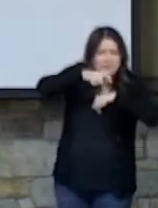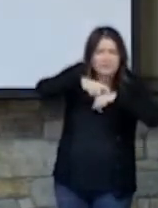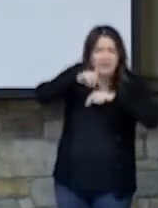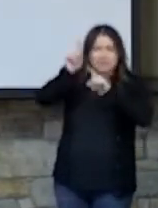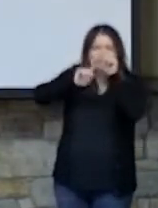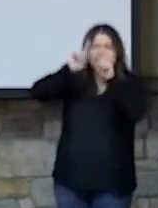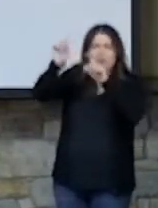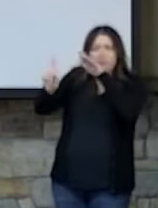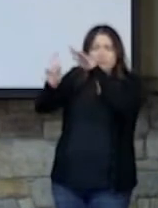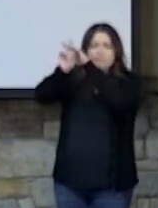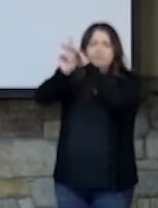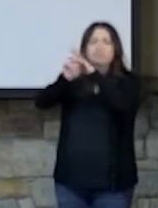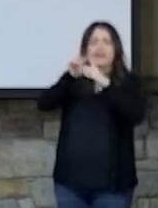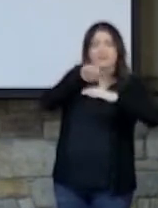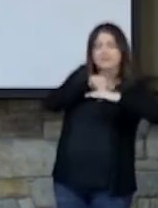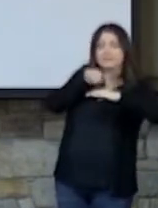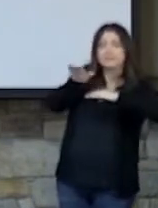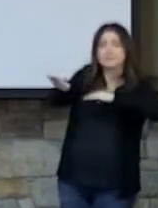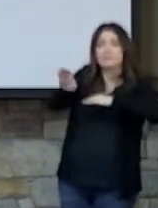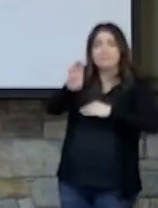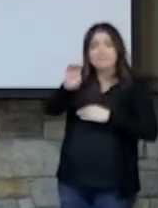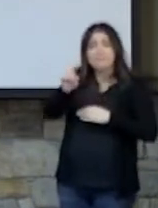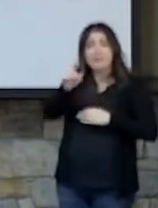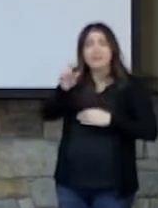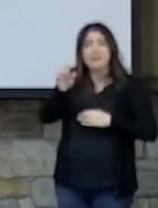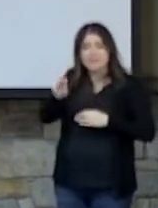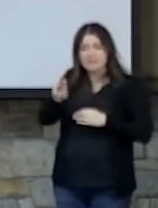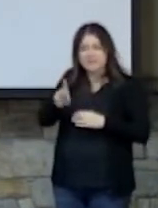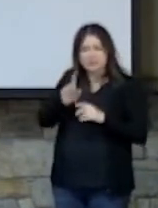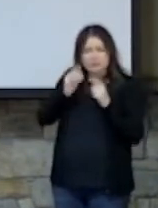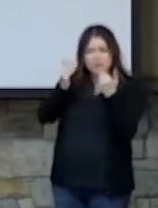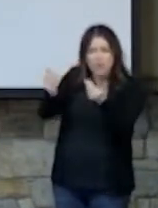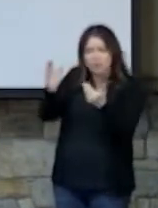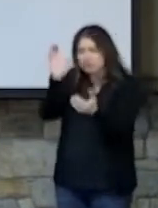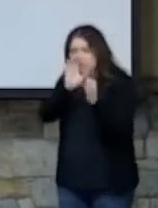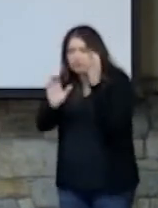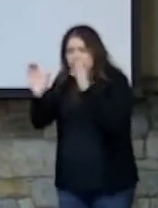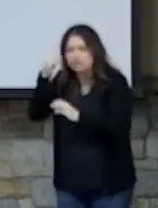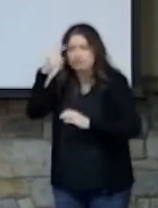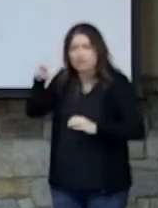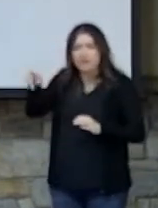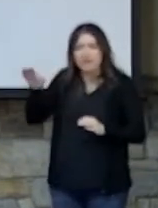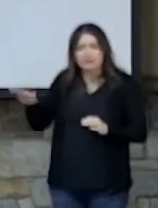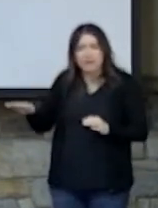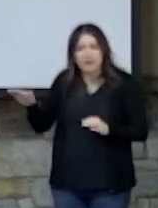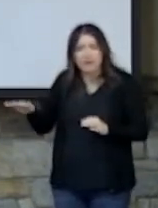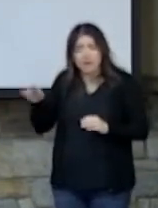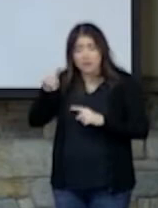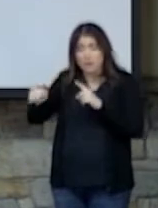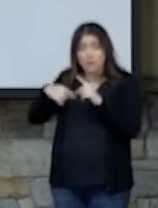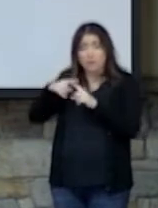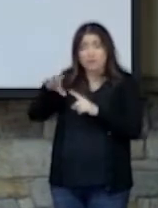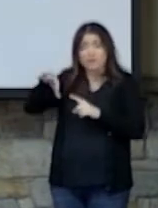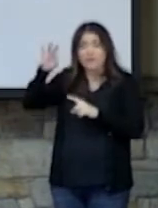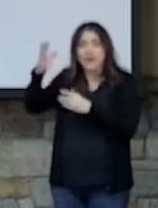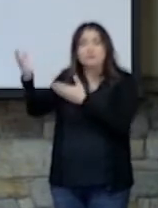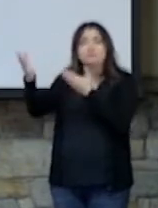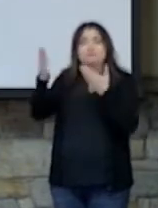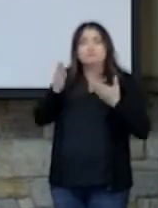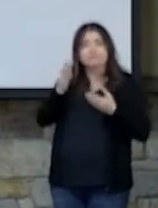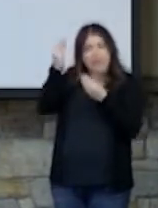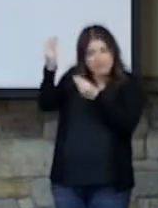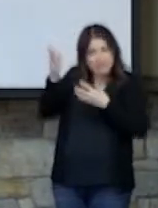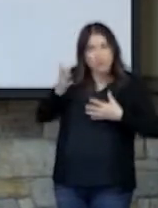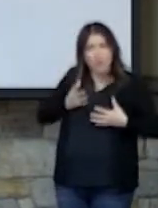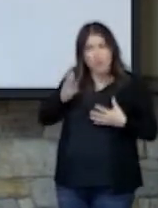And he sent them to Bethlehem, saying, 'Go and search diligently for the child. And when you have found him, bring me word that I too